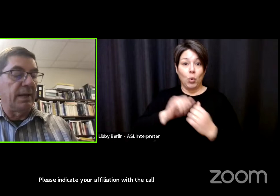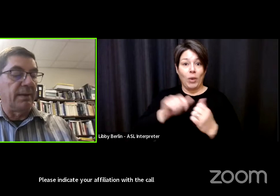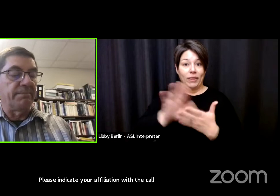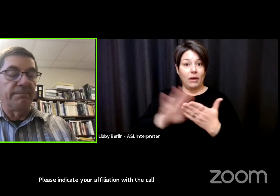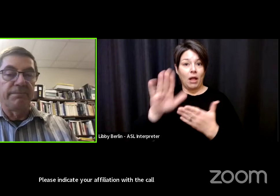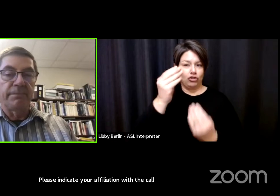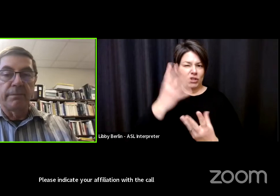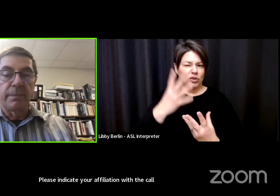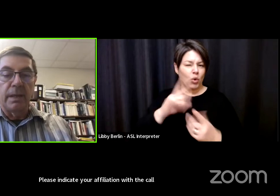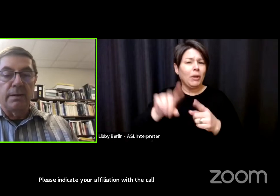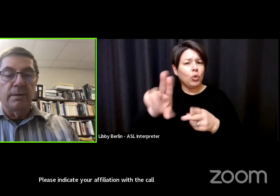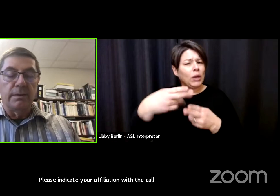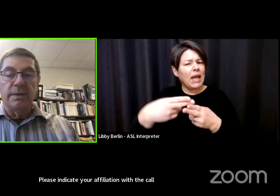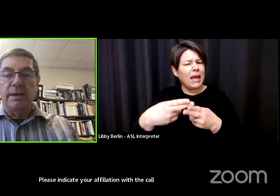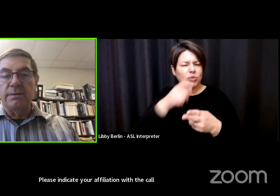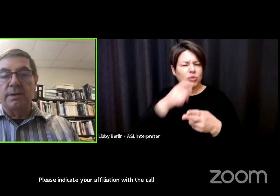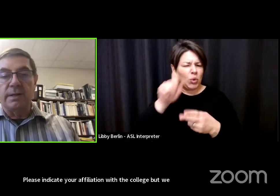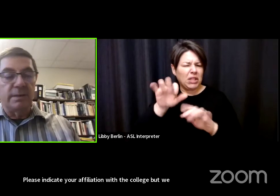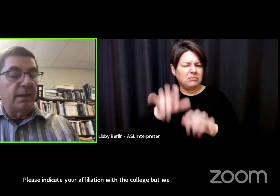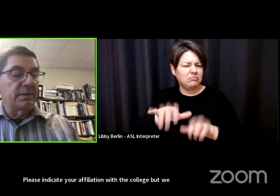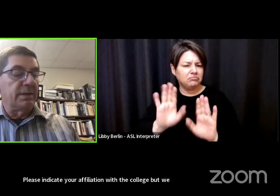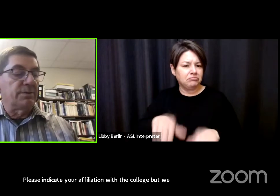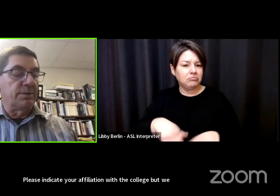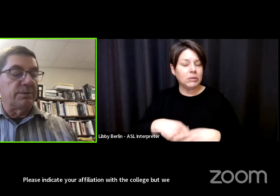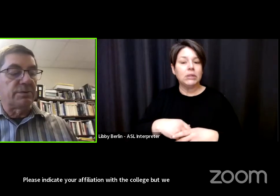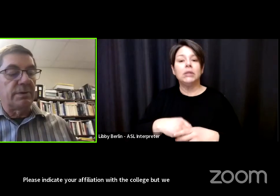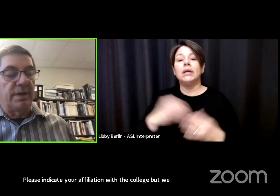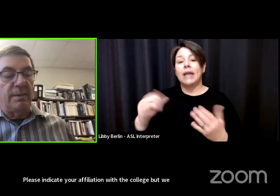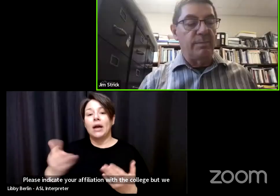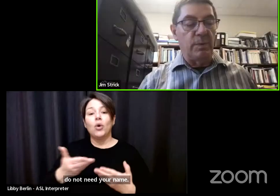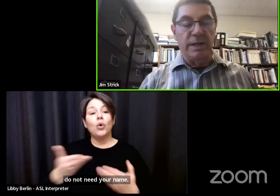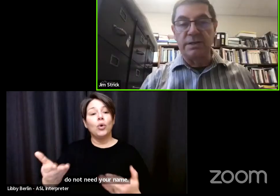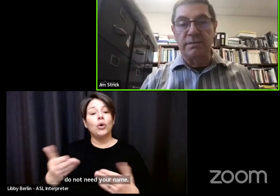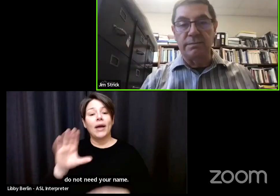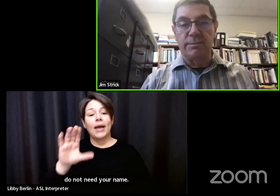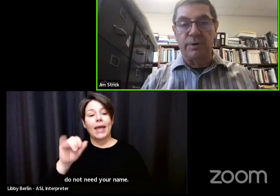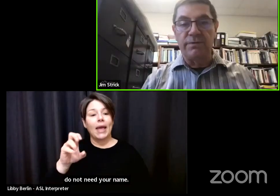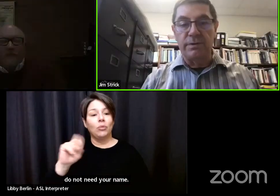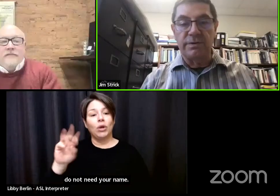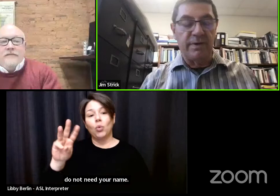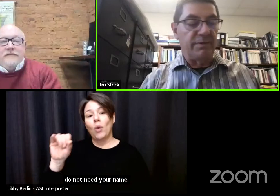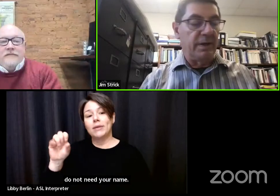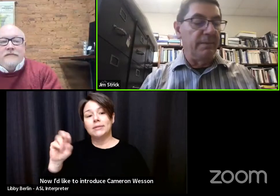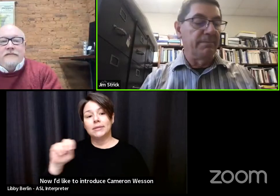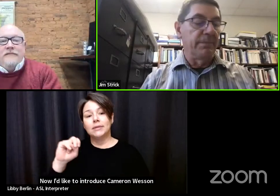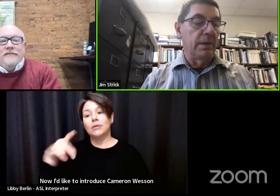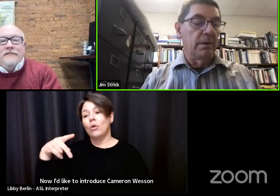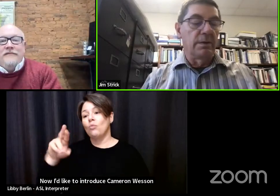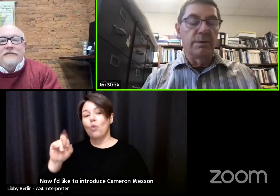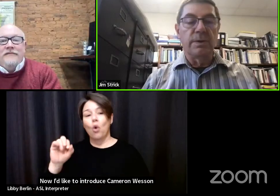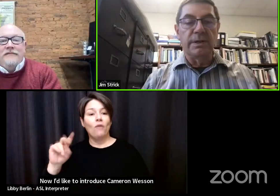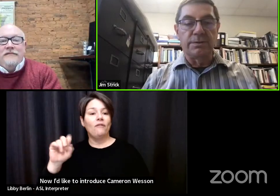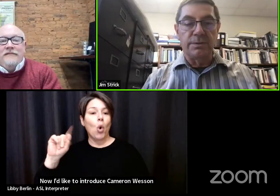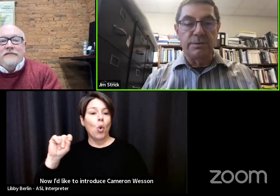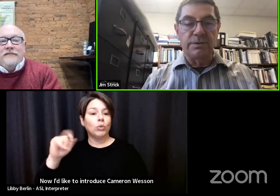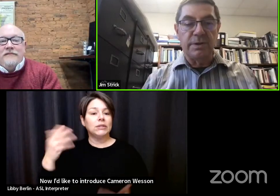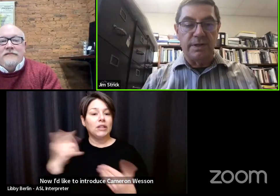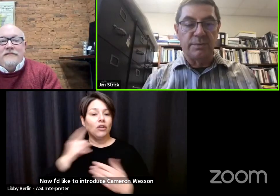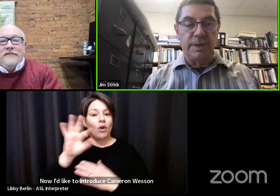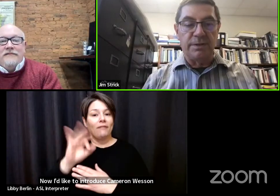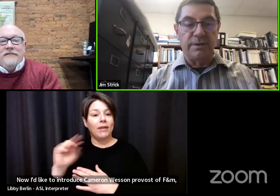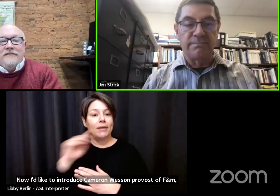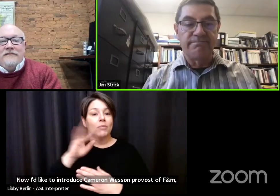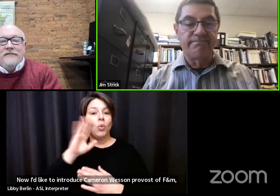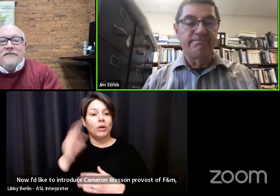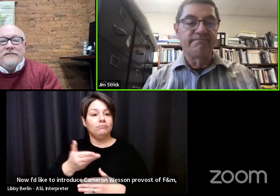need your name. Now I'd like to introduce Cameron Wesson, Provost of F&M, who will introduce